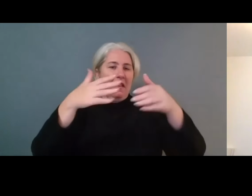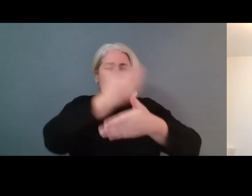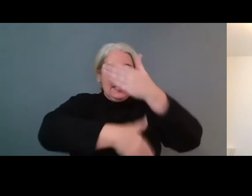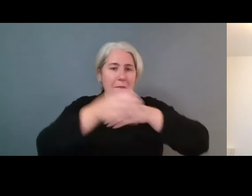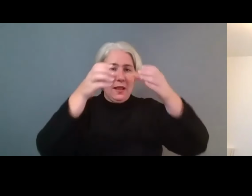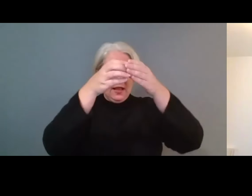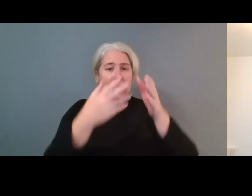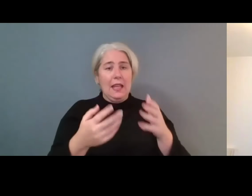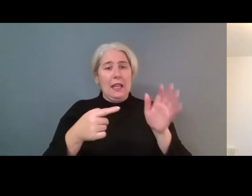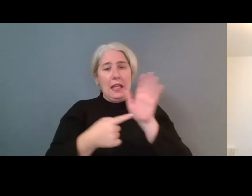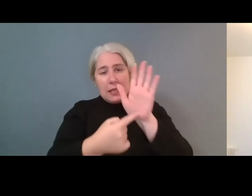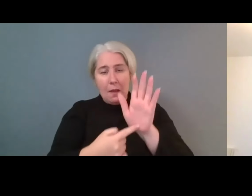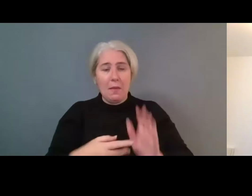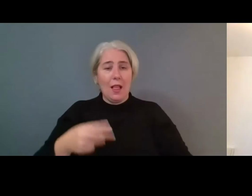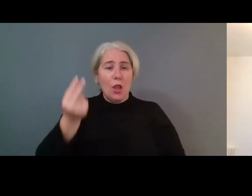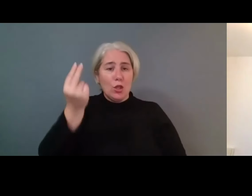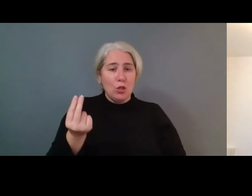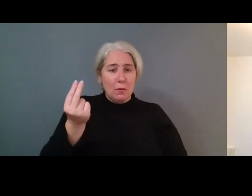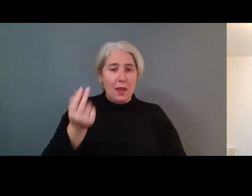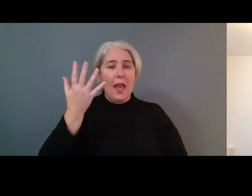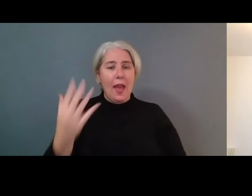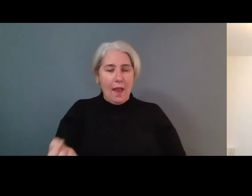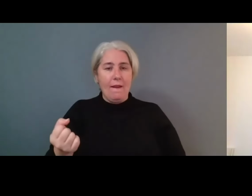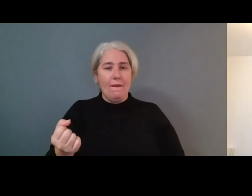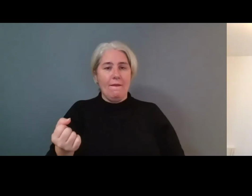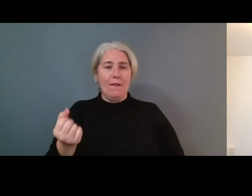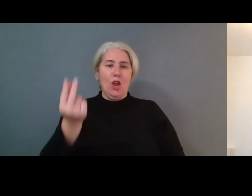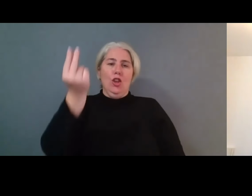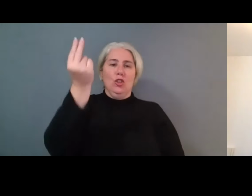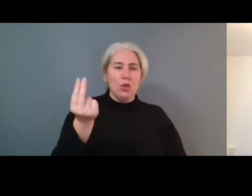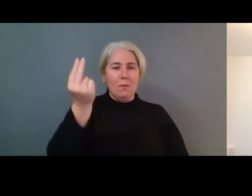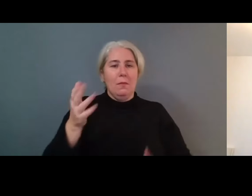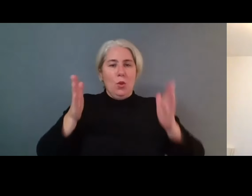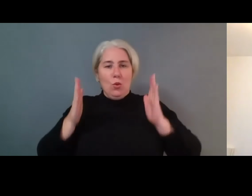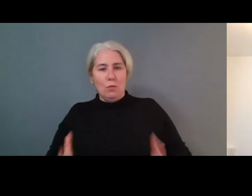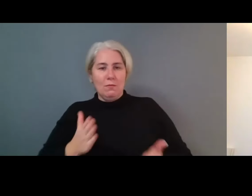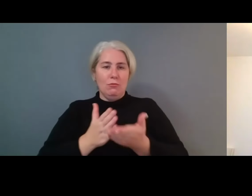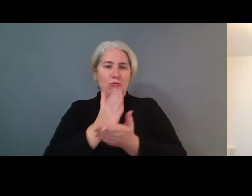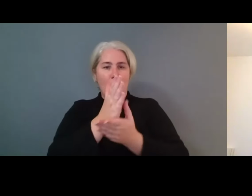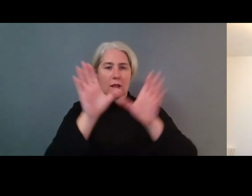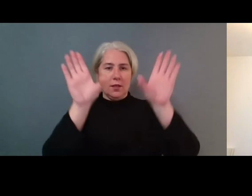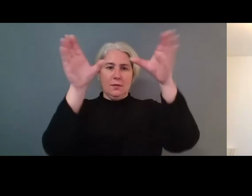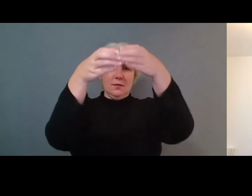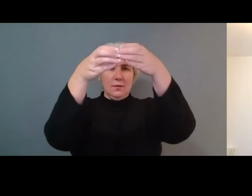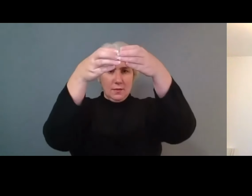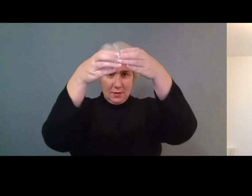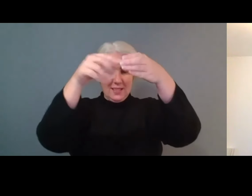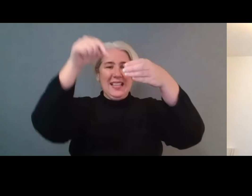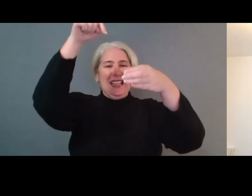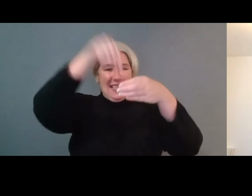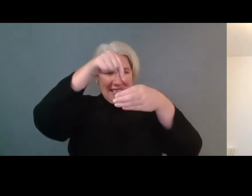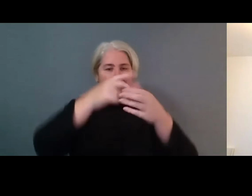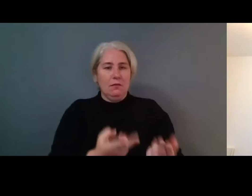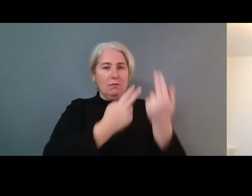national platform of human rights organizations which was established to monitor implementation